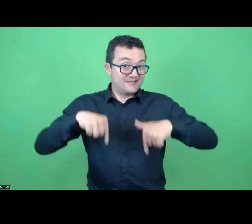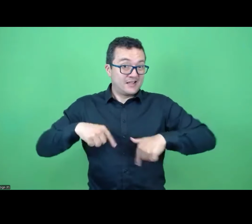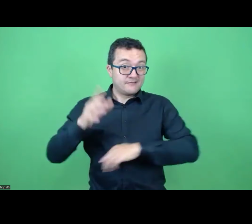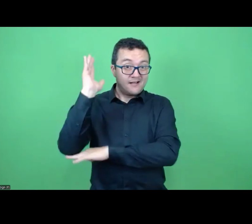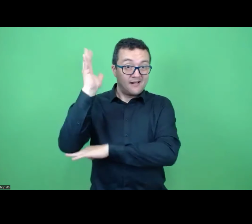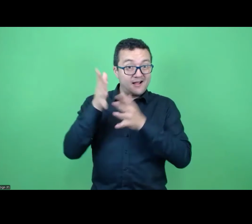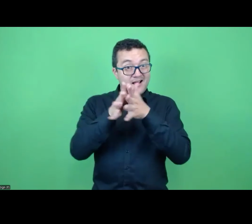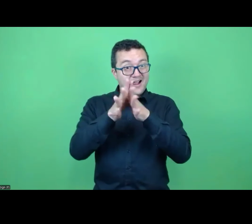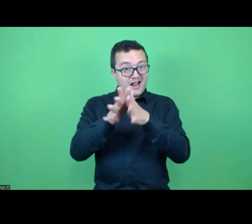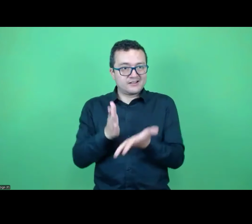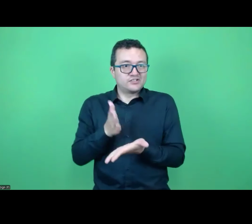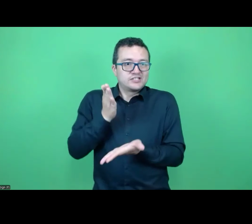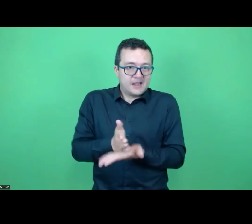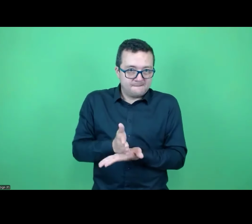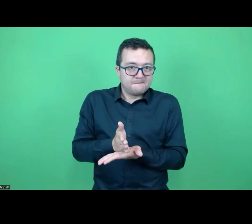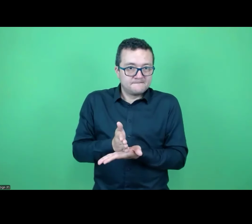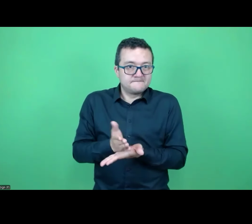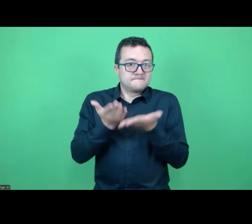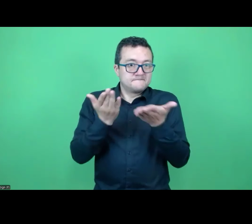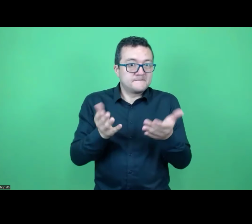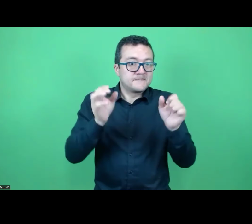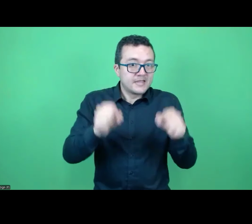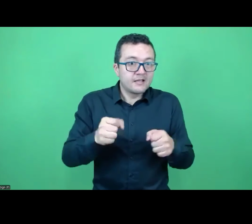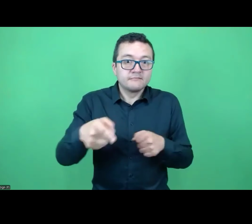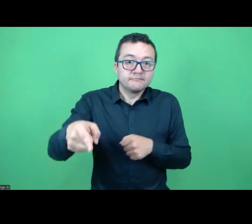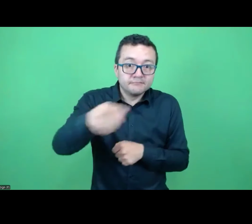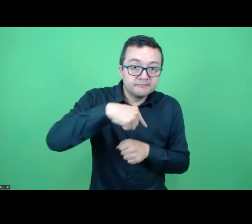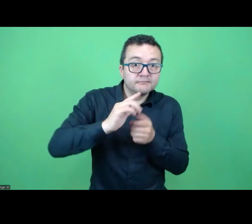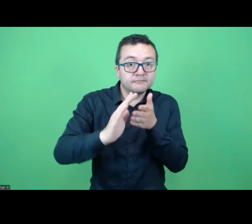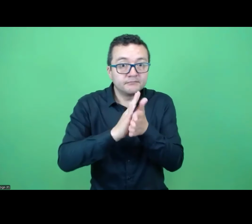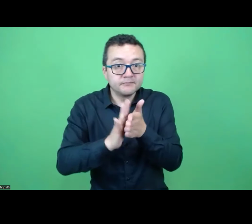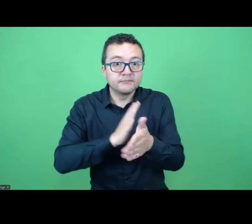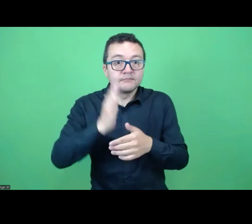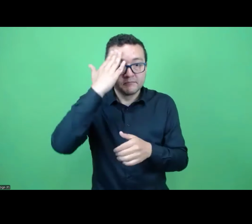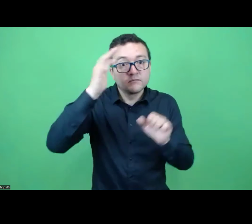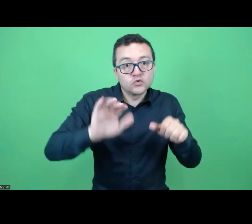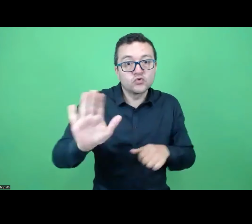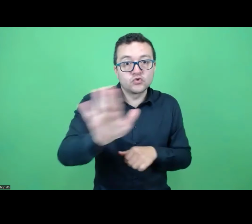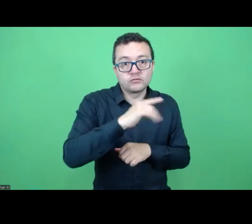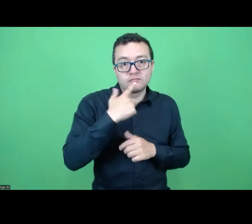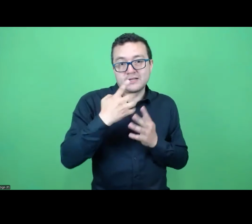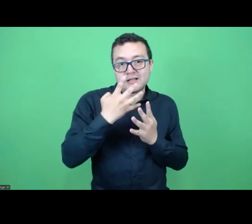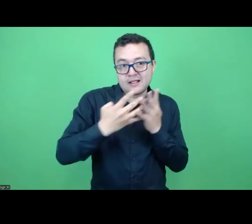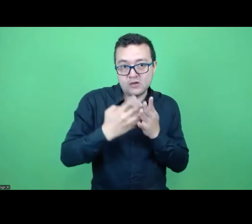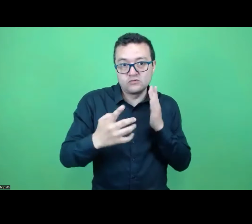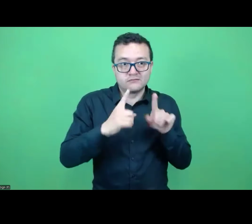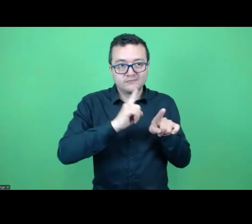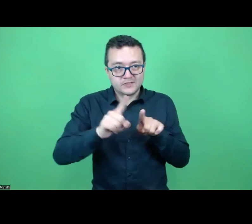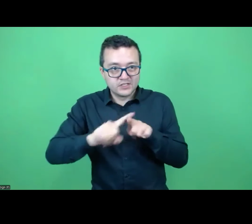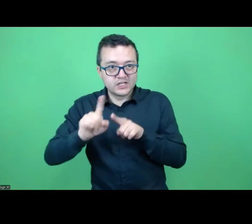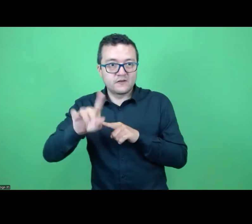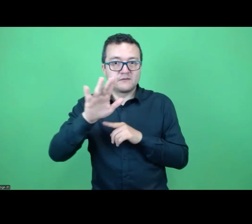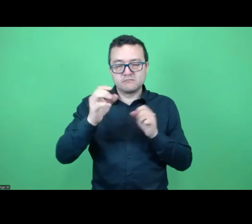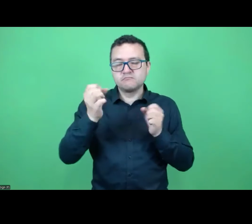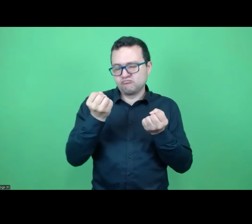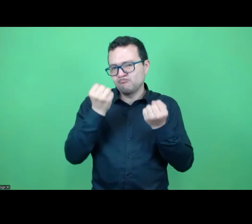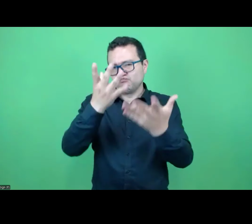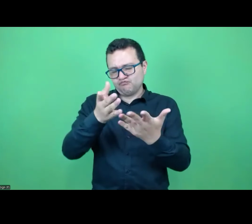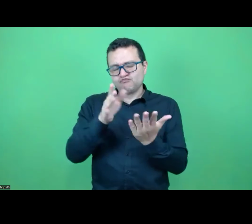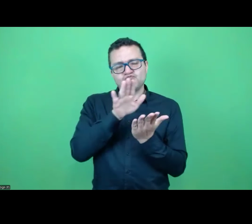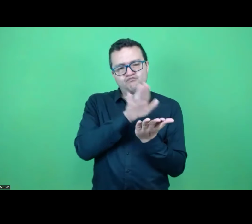to look through our executive summaries, which are in different languages, in easy read as well. And we look